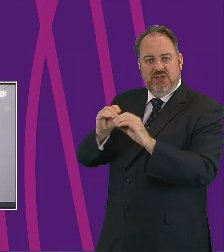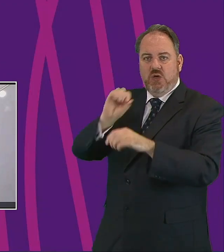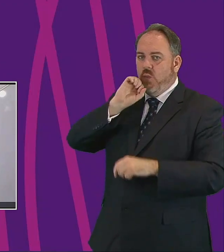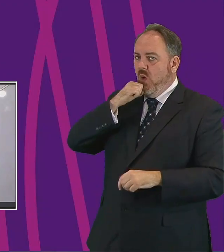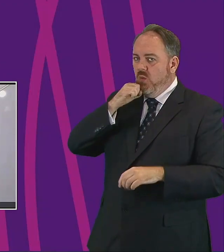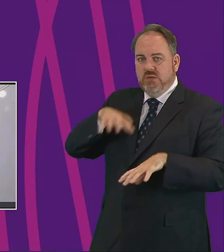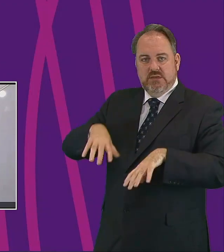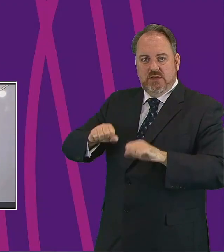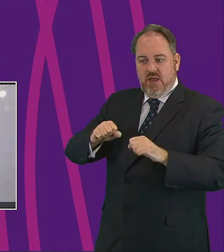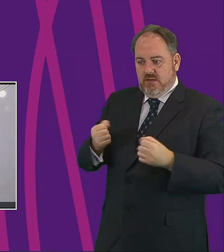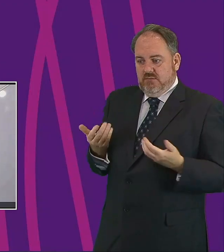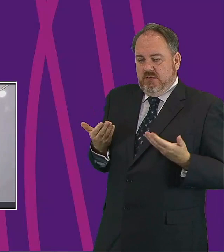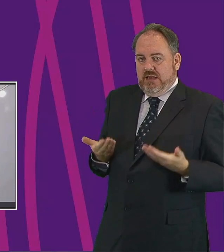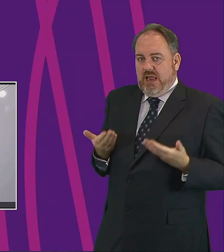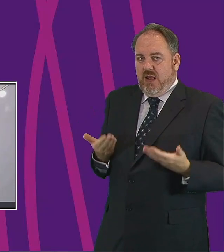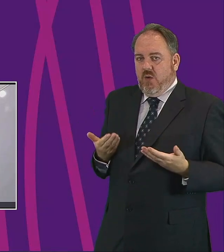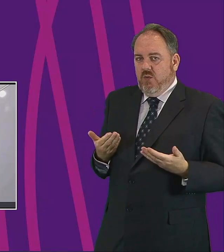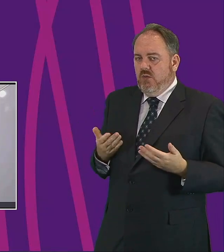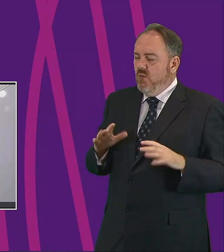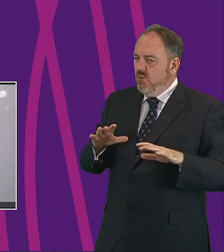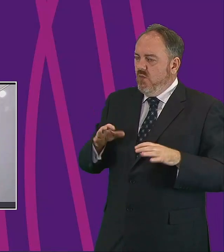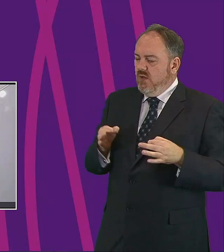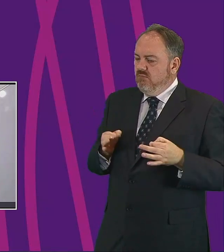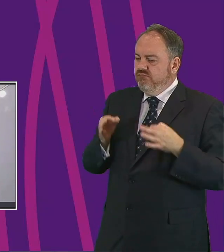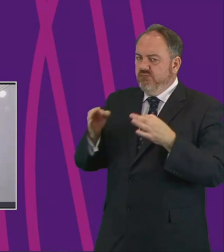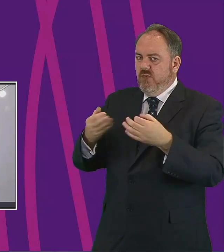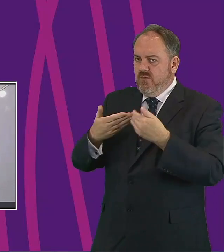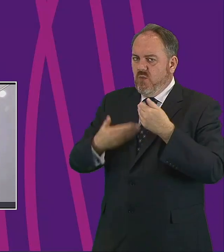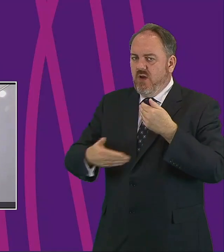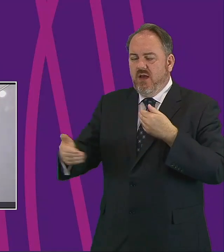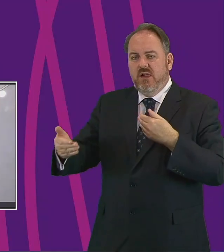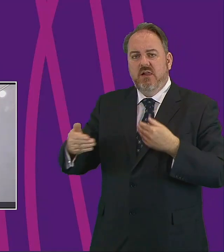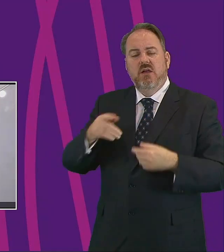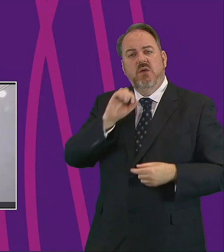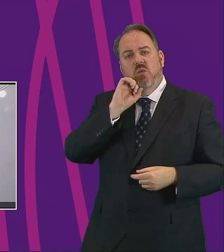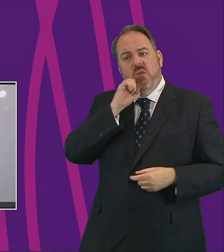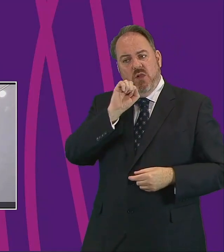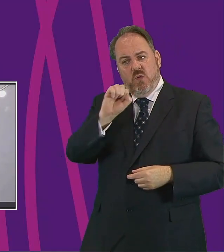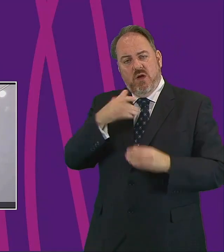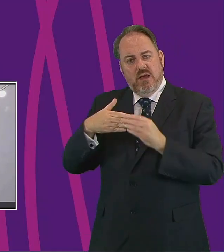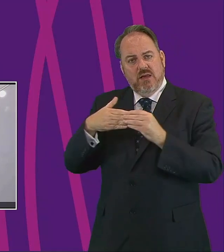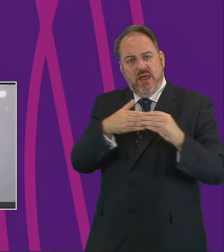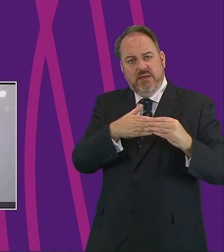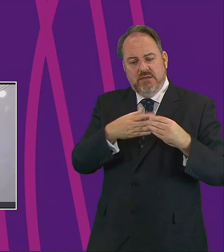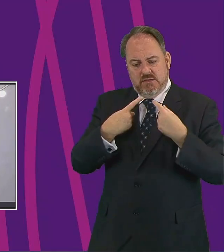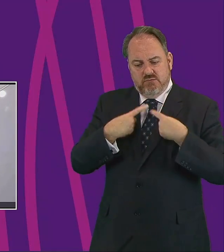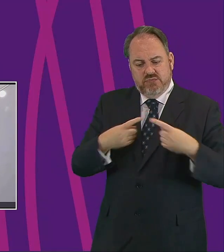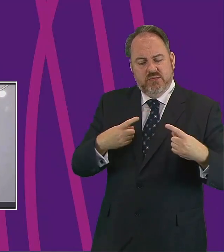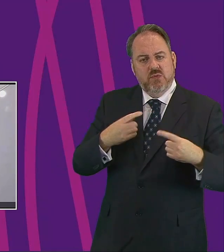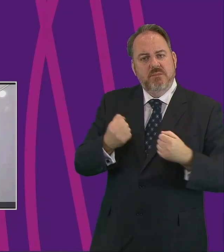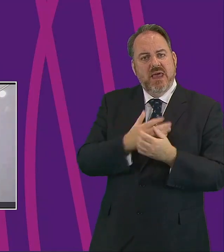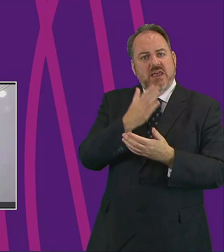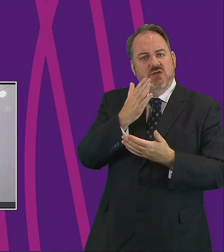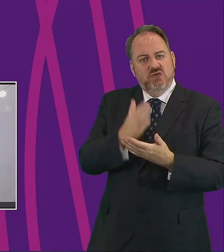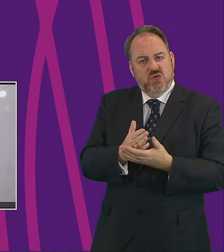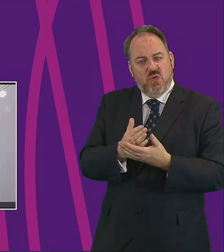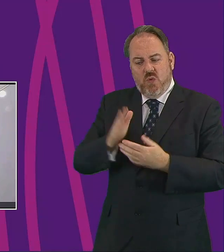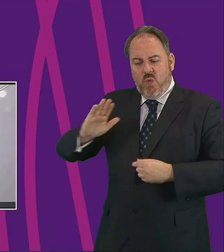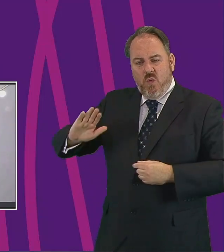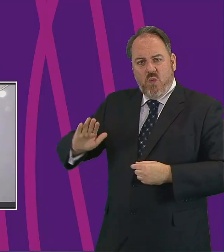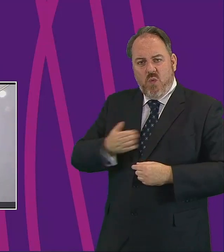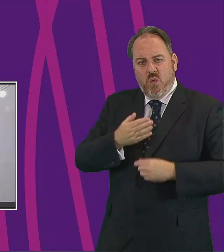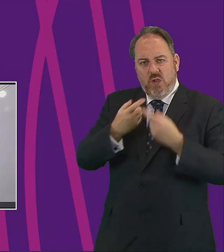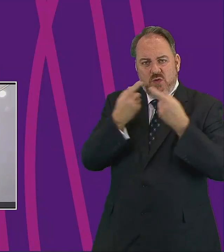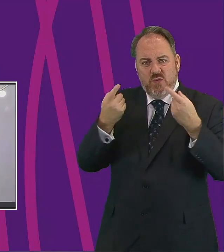year. So will the revision of the Scottish Government guidance ensure that all universities adopt the safest approach